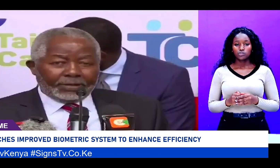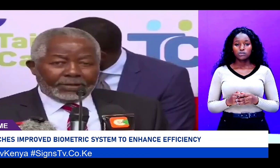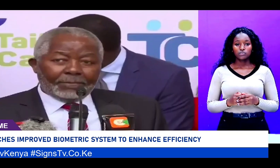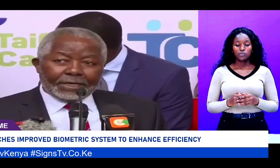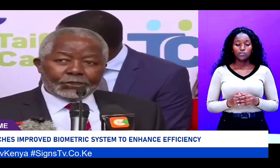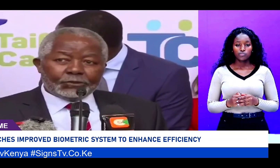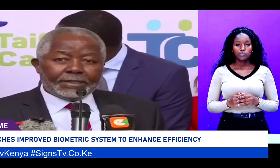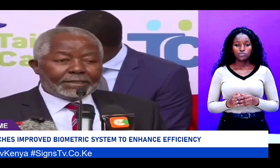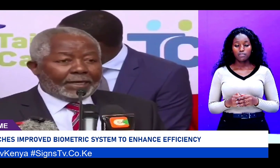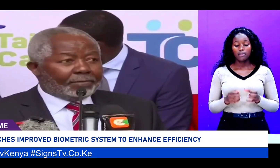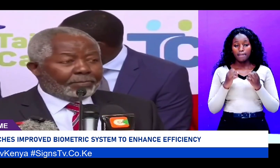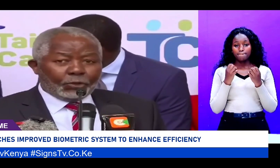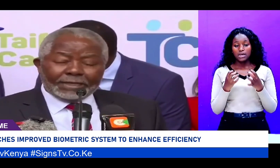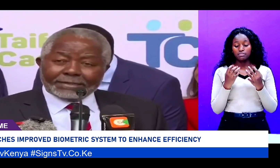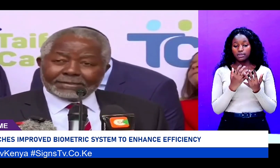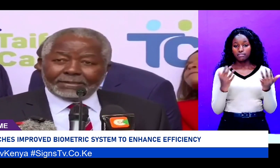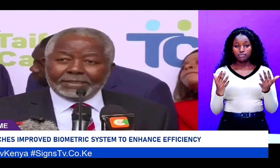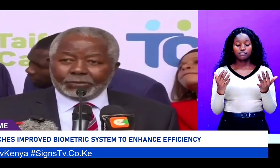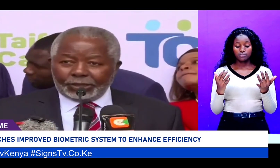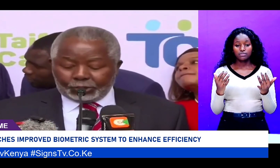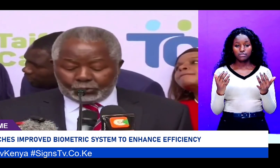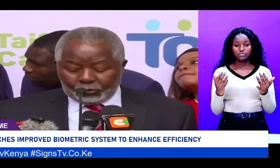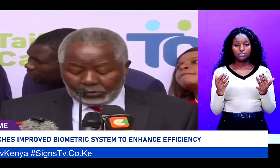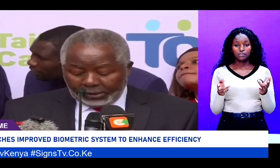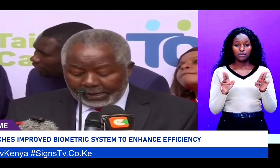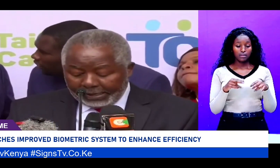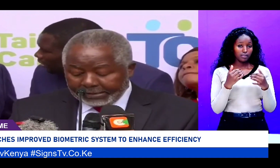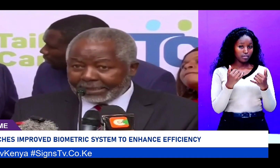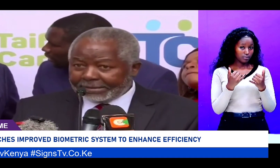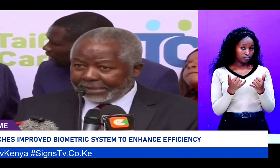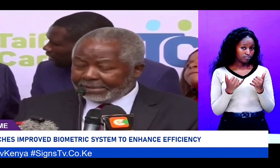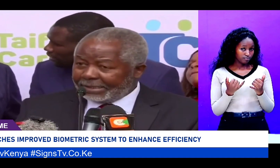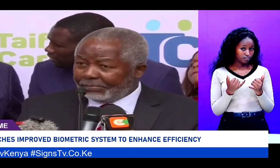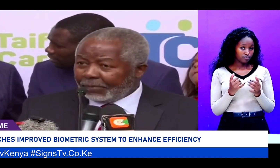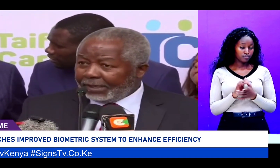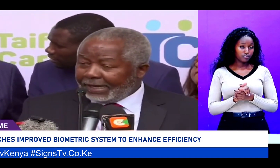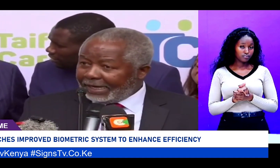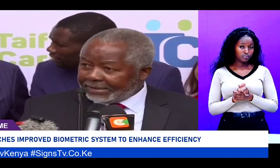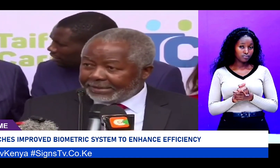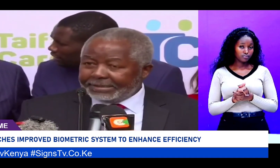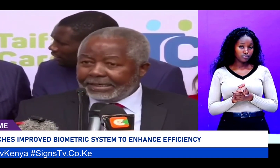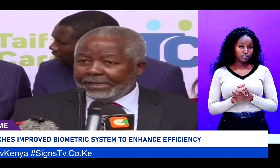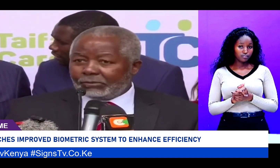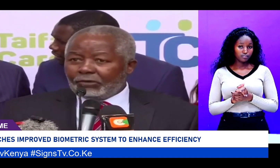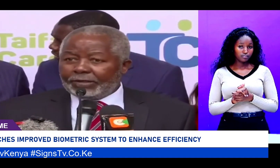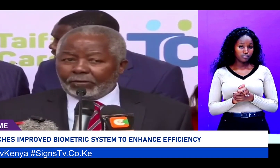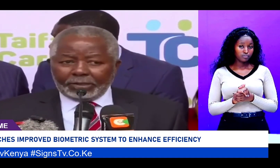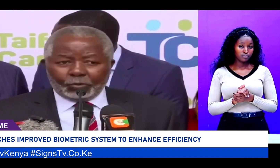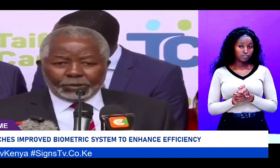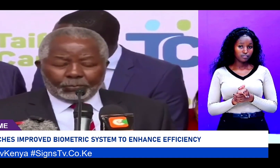There are many issues that beguile us, things that we need to do, and he understands them. The Cancer Center is one of the most